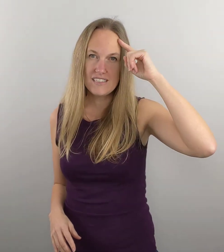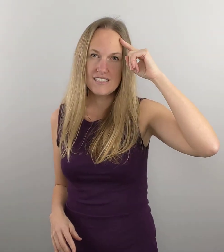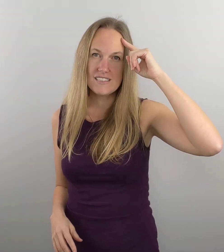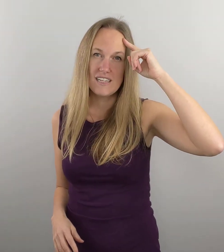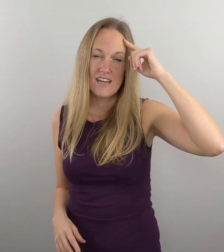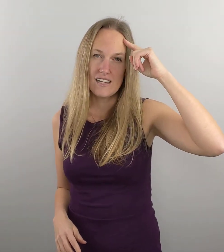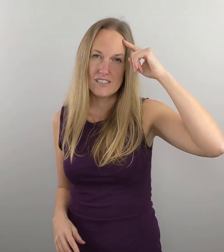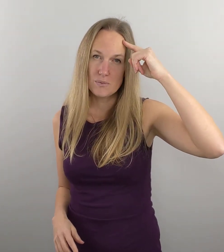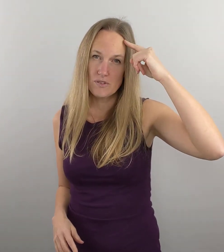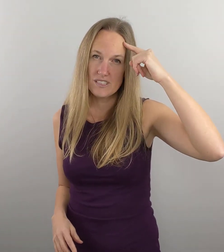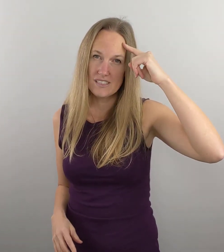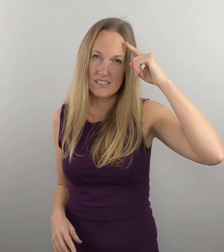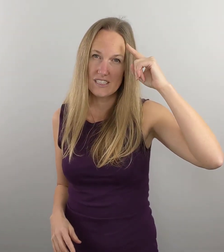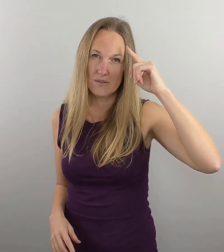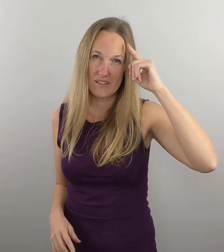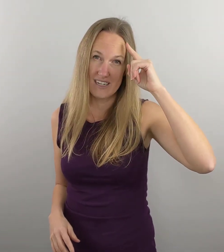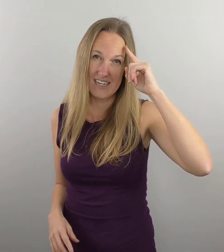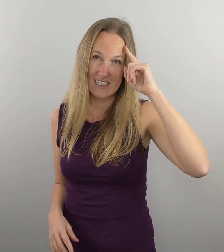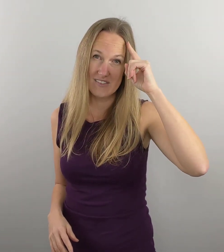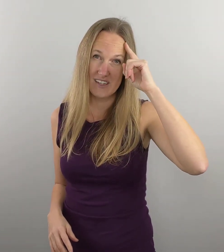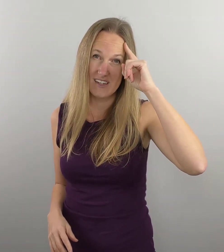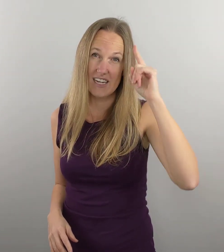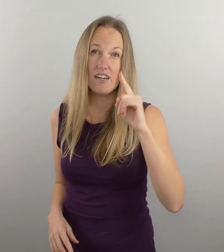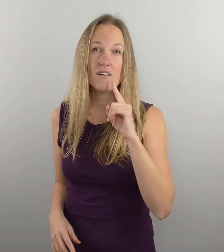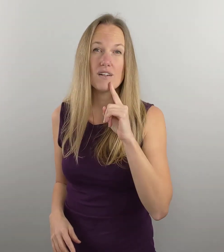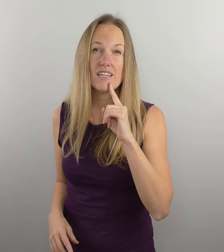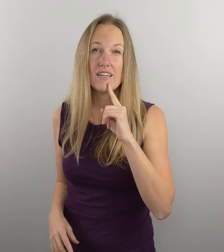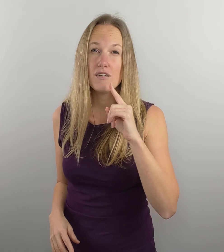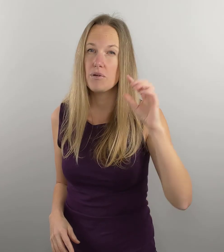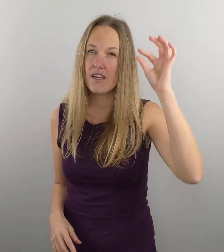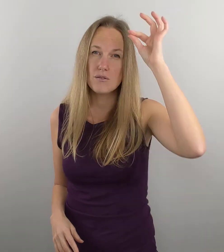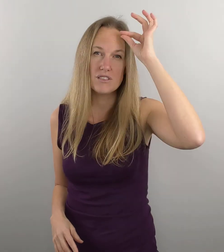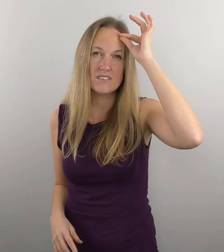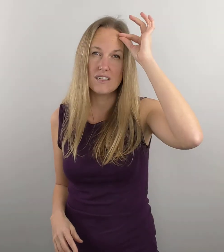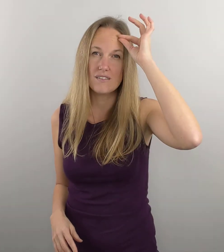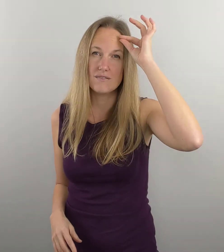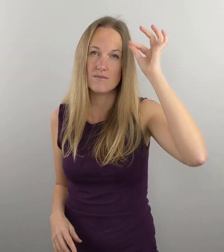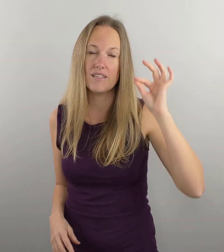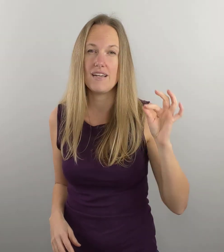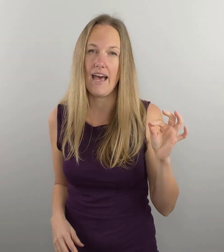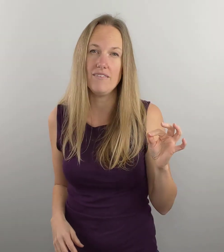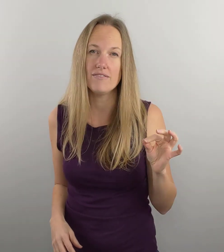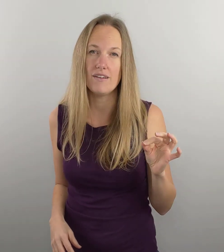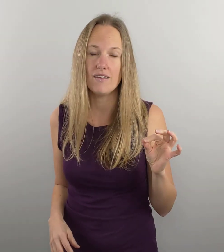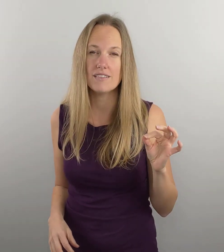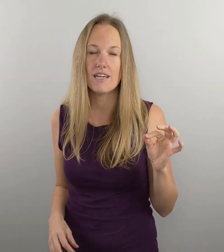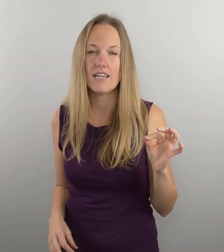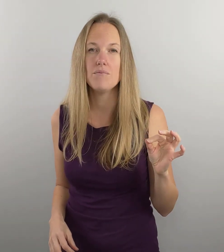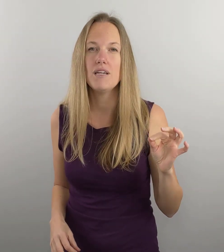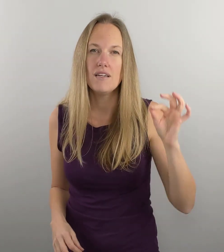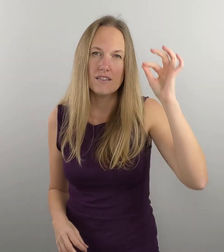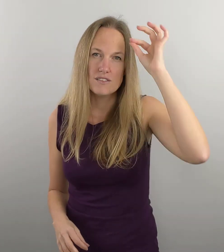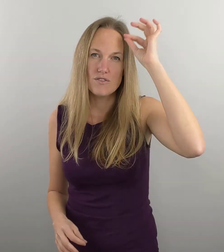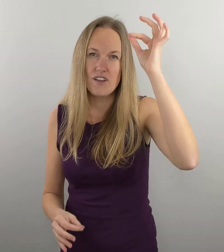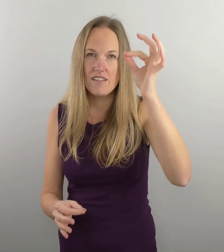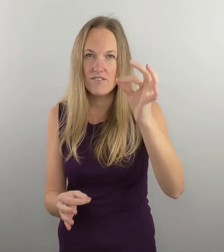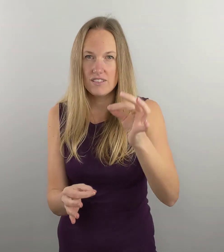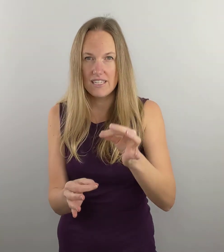faithfulness, you're supposed to start just with your index finger here or here, but I almost start with an F all the time. So